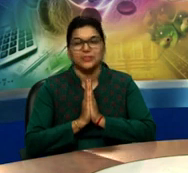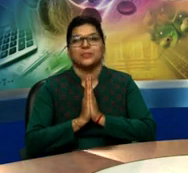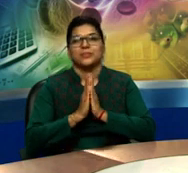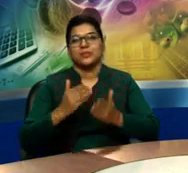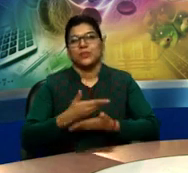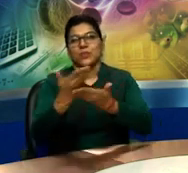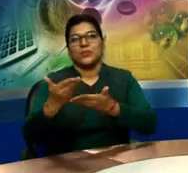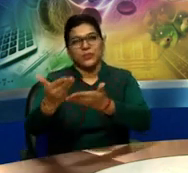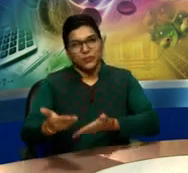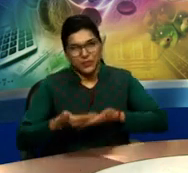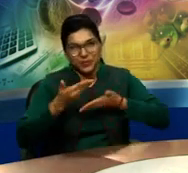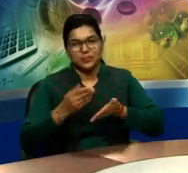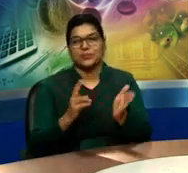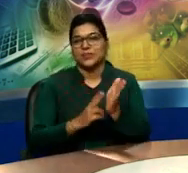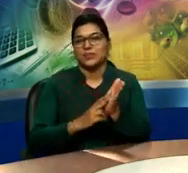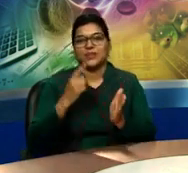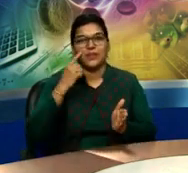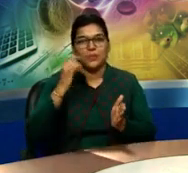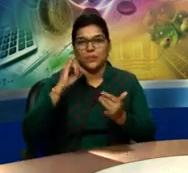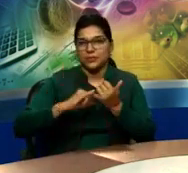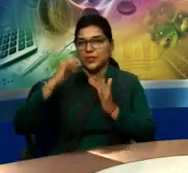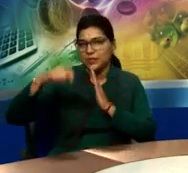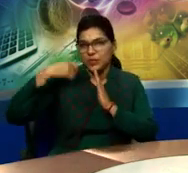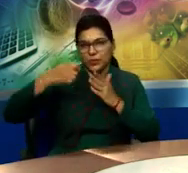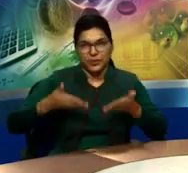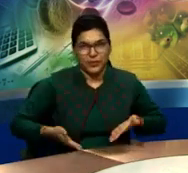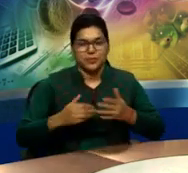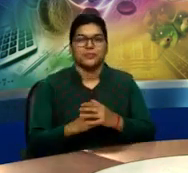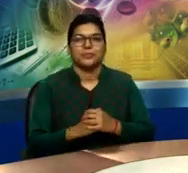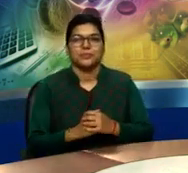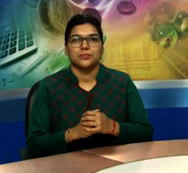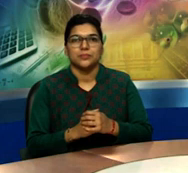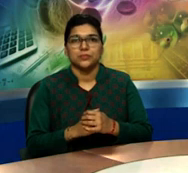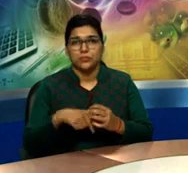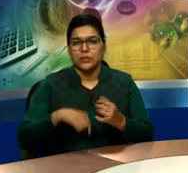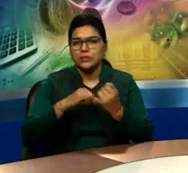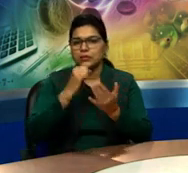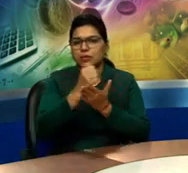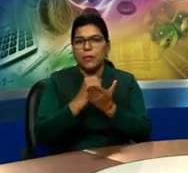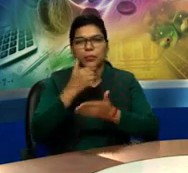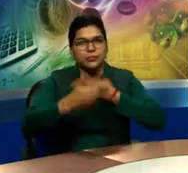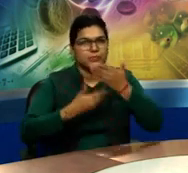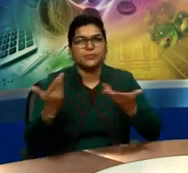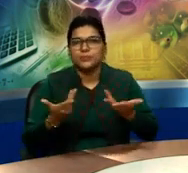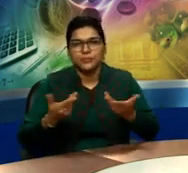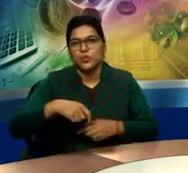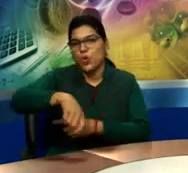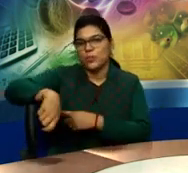Namaskar, welcome you all in this educational video of NIOS. This